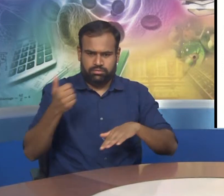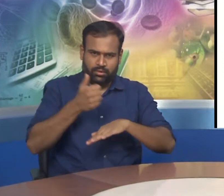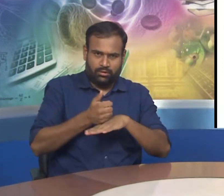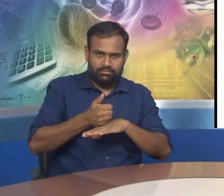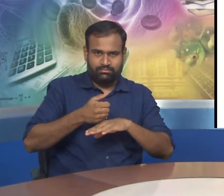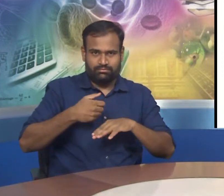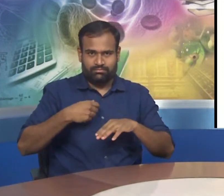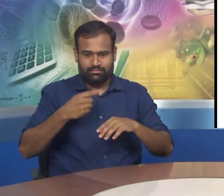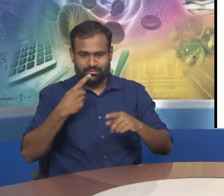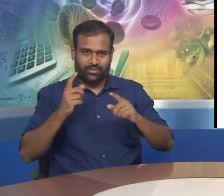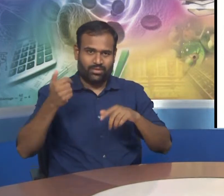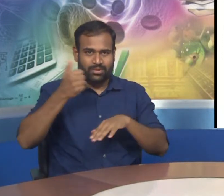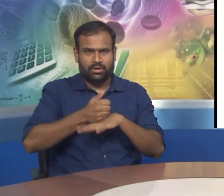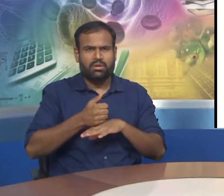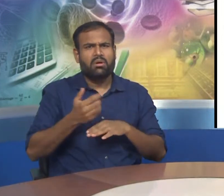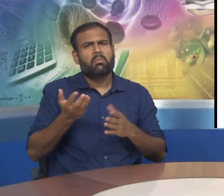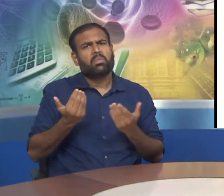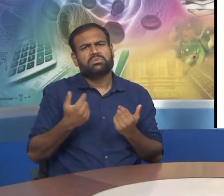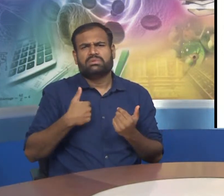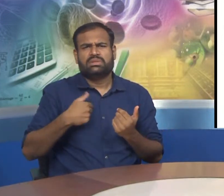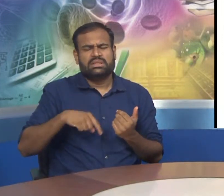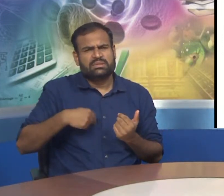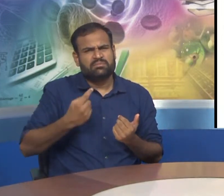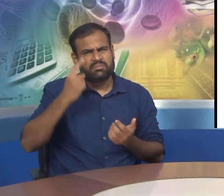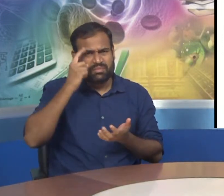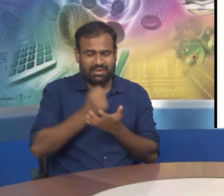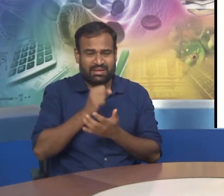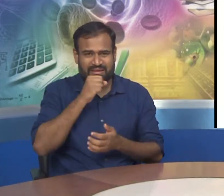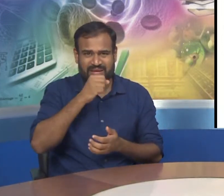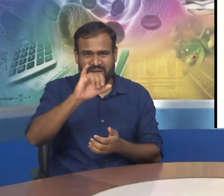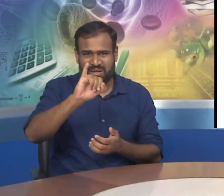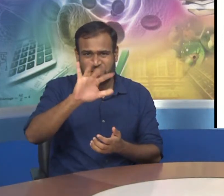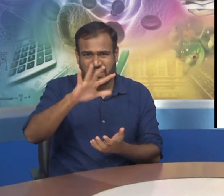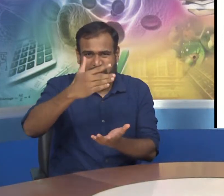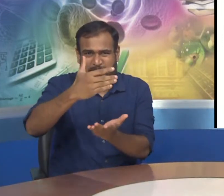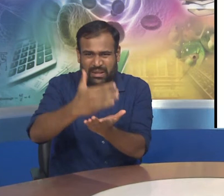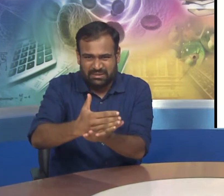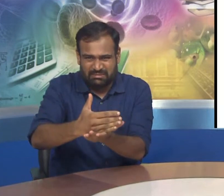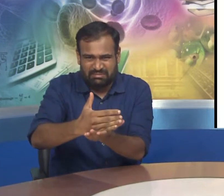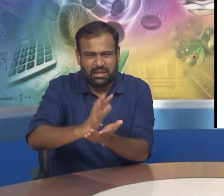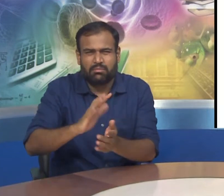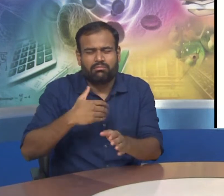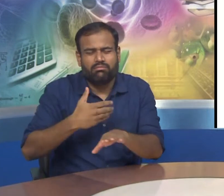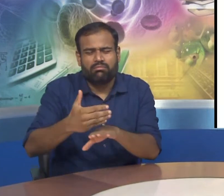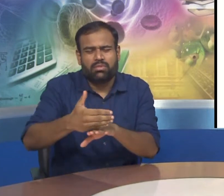A judge may voluntarily resign before expiry of his term.